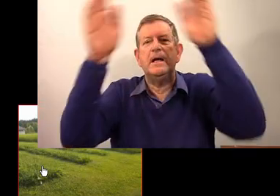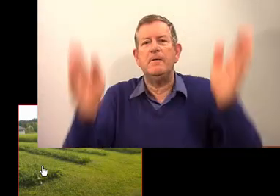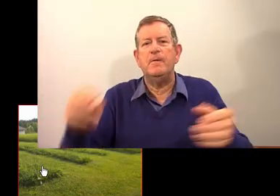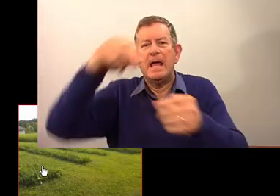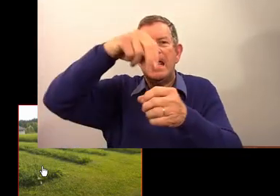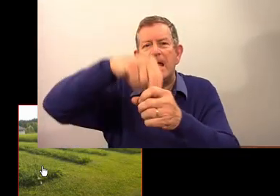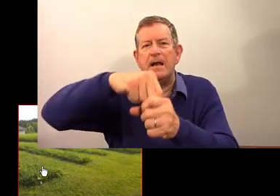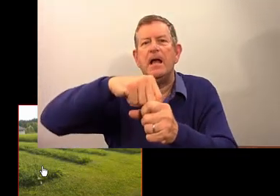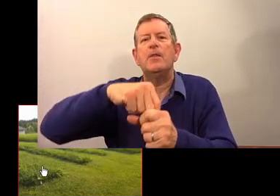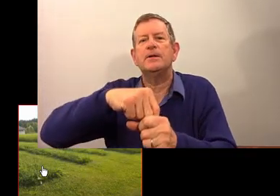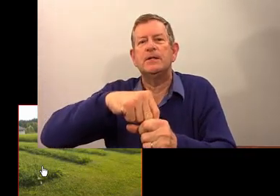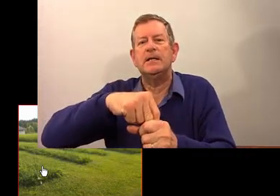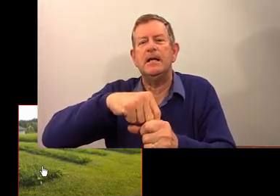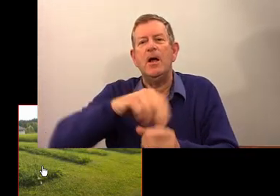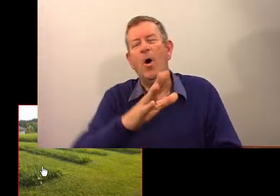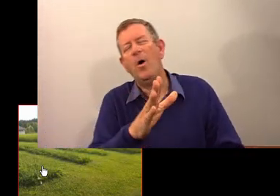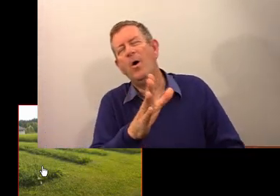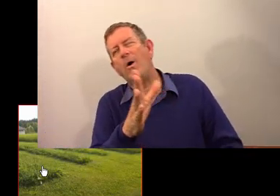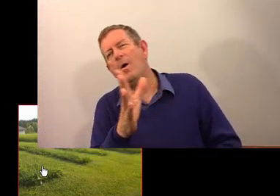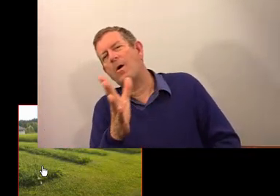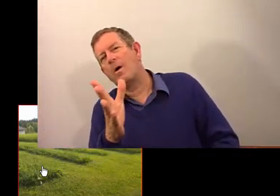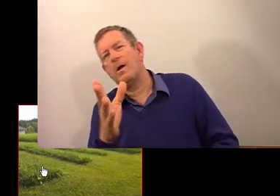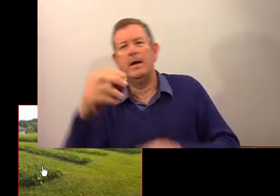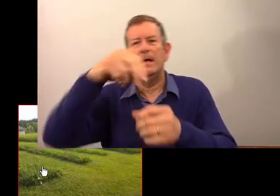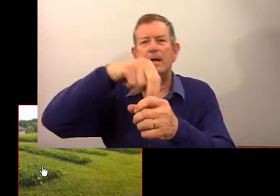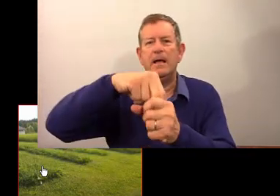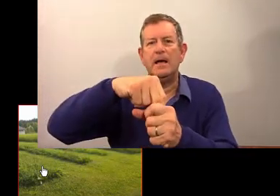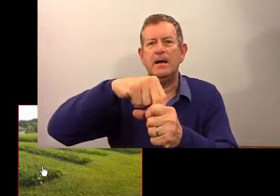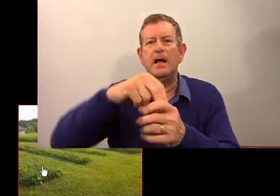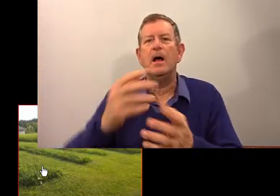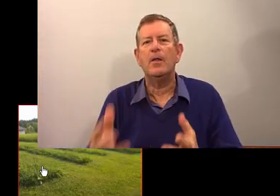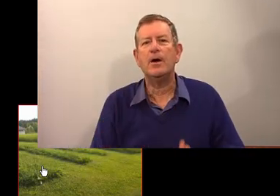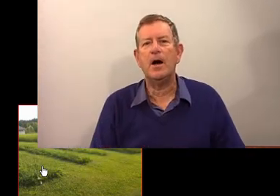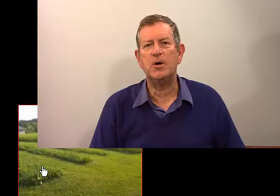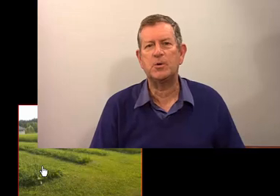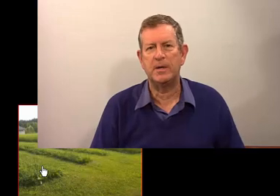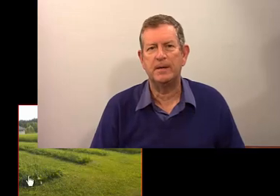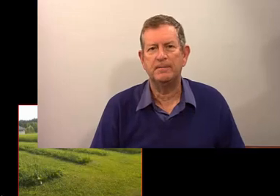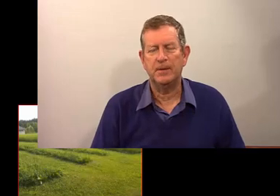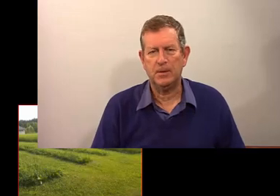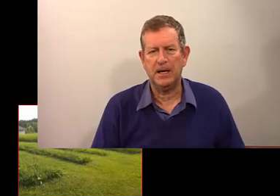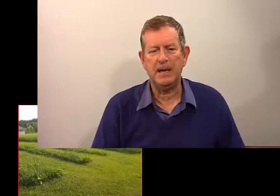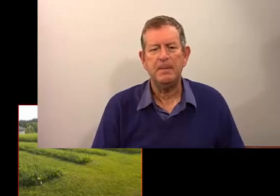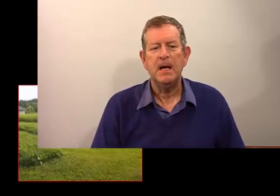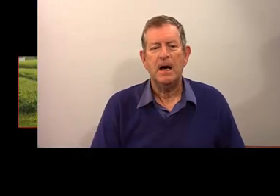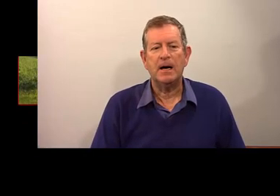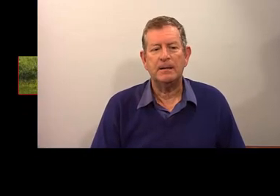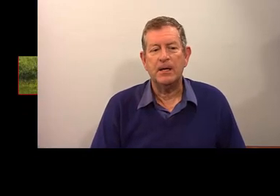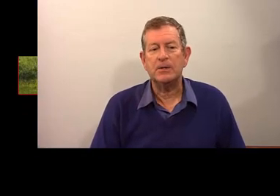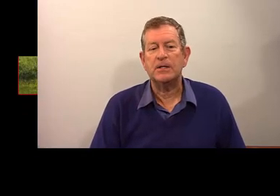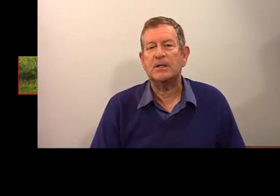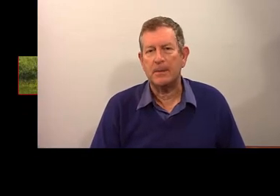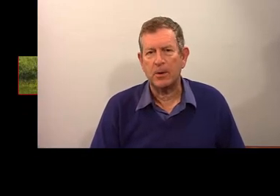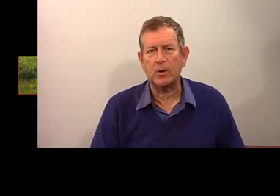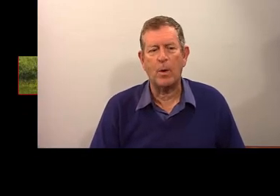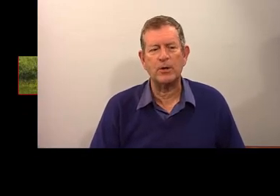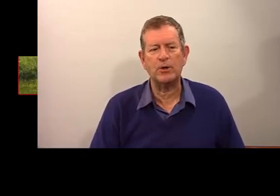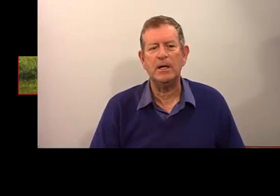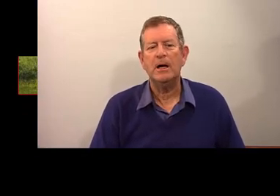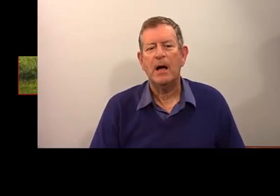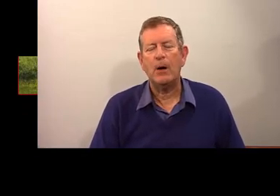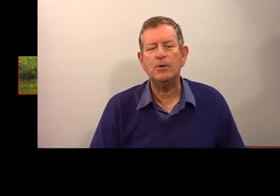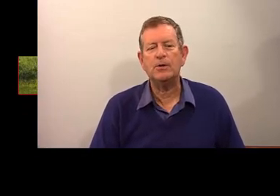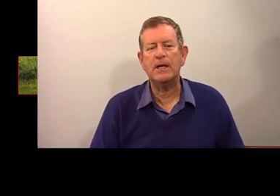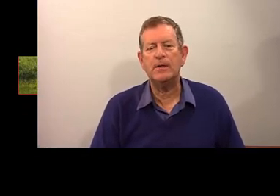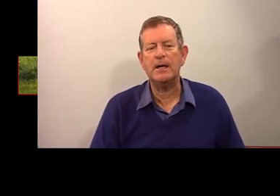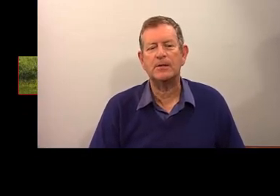Do you live in the city or in the country? Okay. Here's a similar